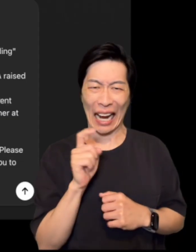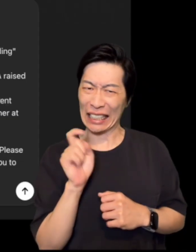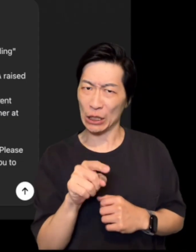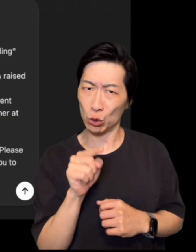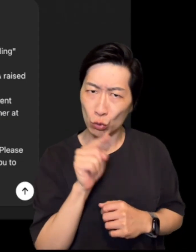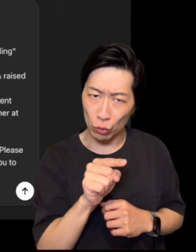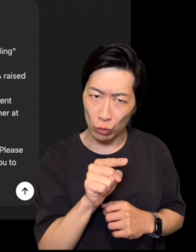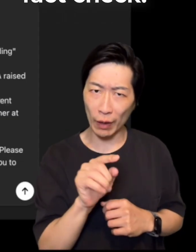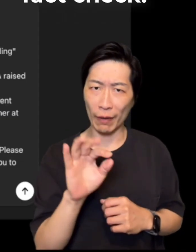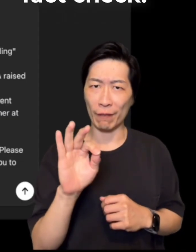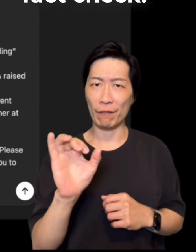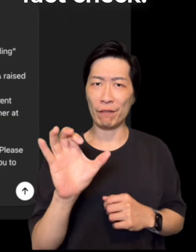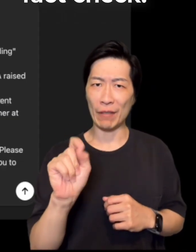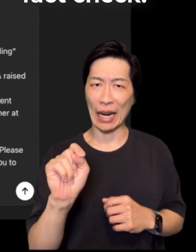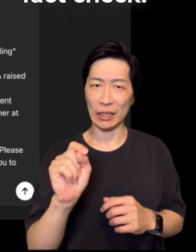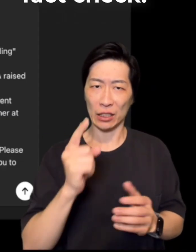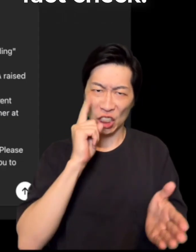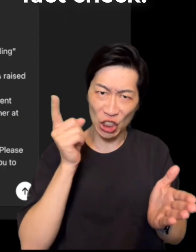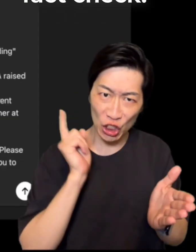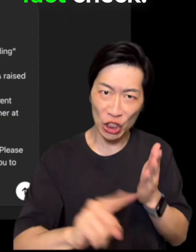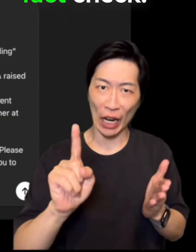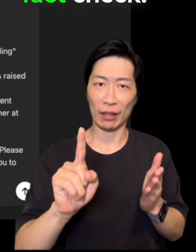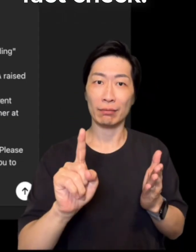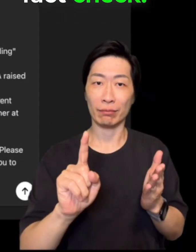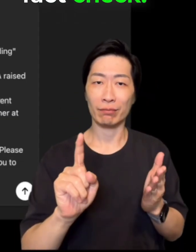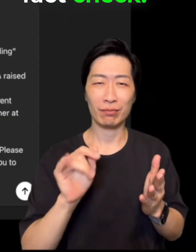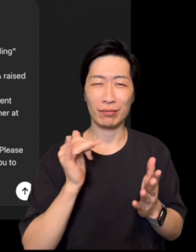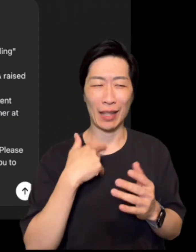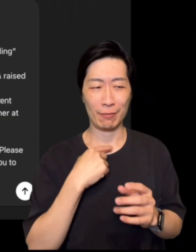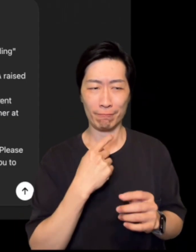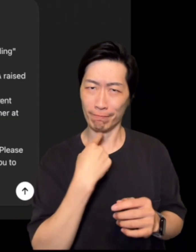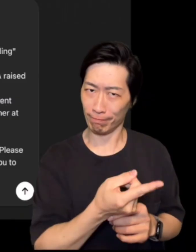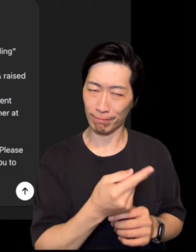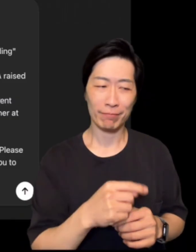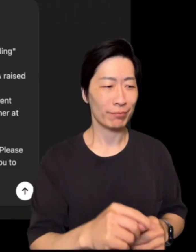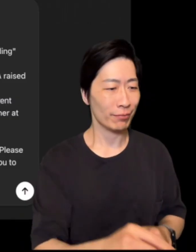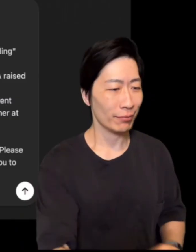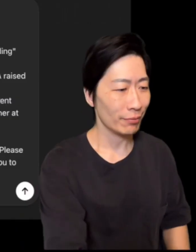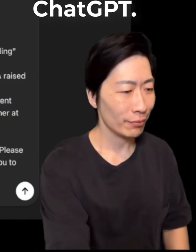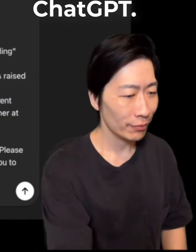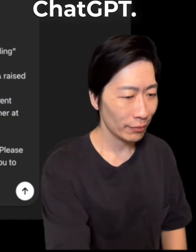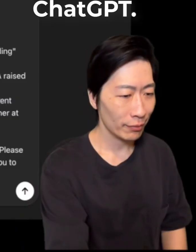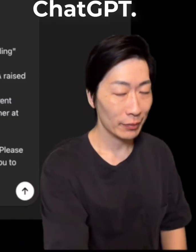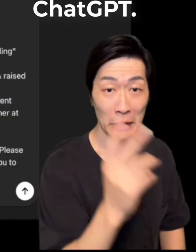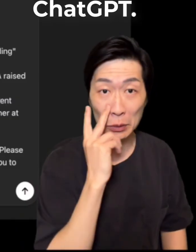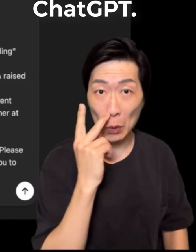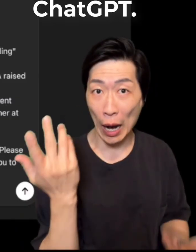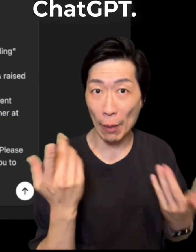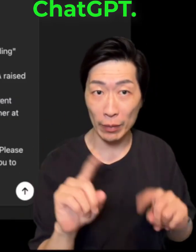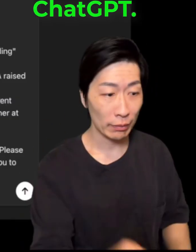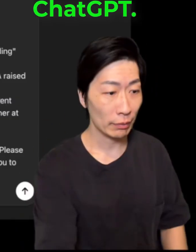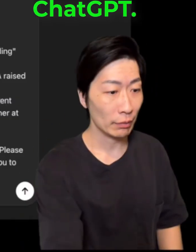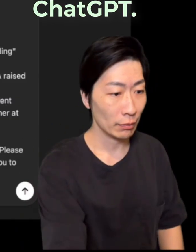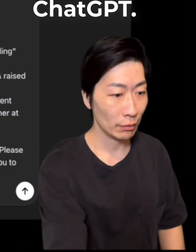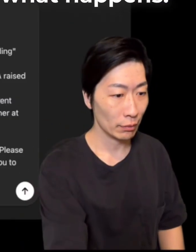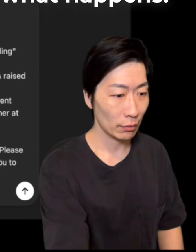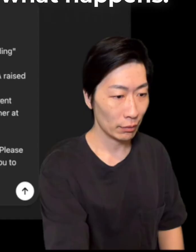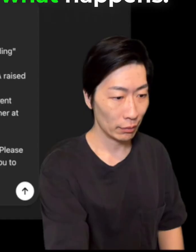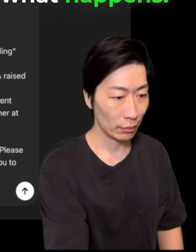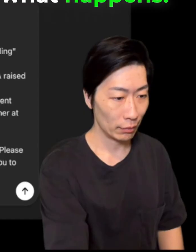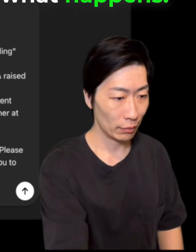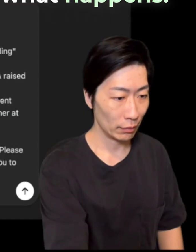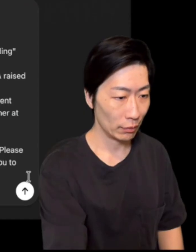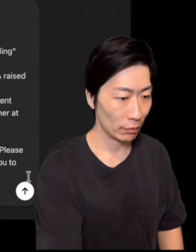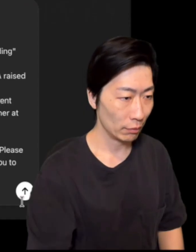response. I need you to fact check. That's my command to ChatGPT. Let's see